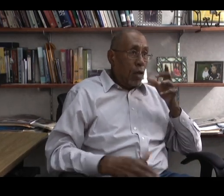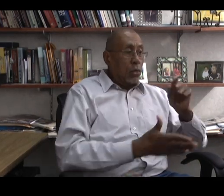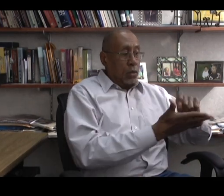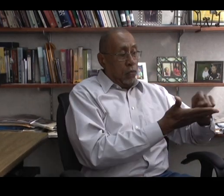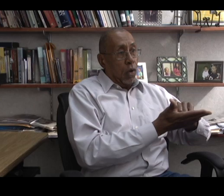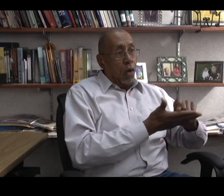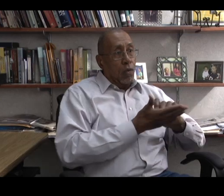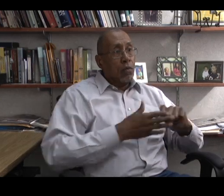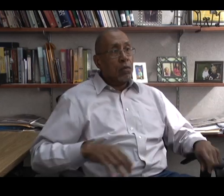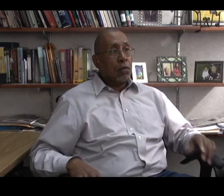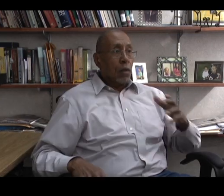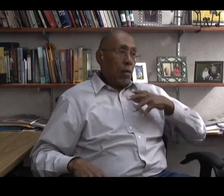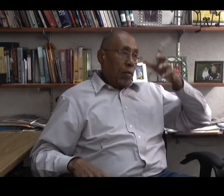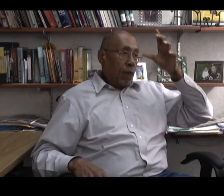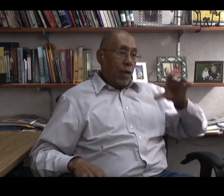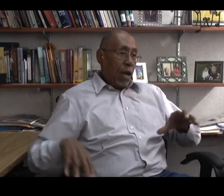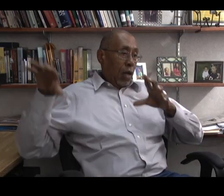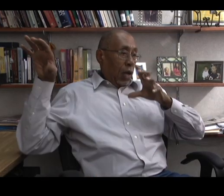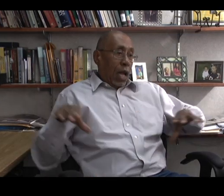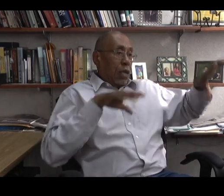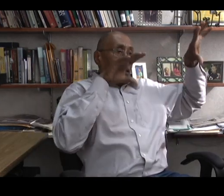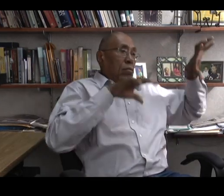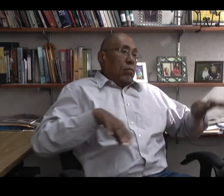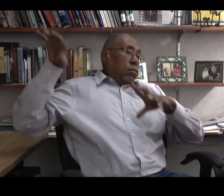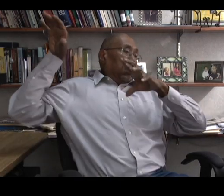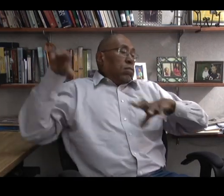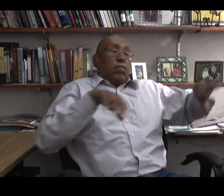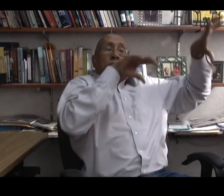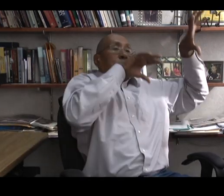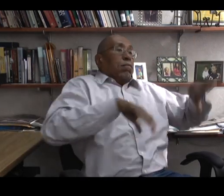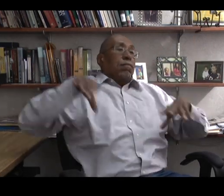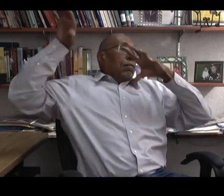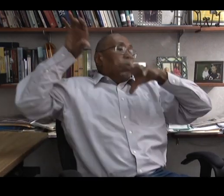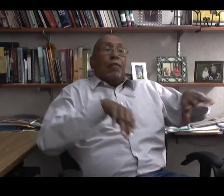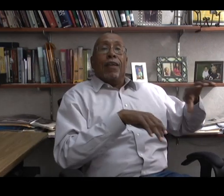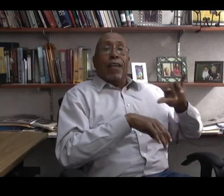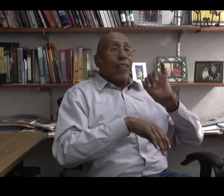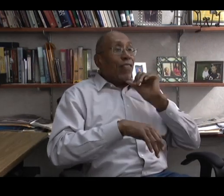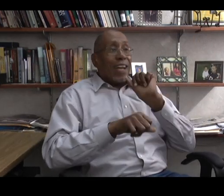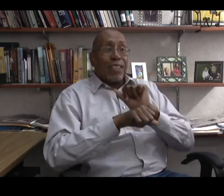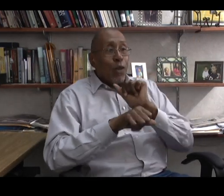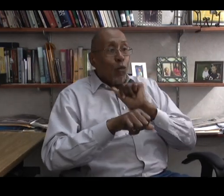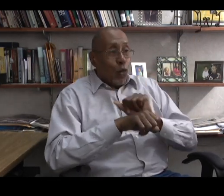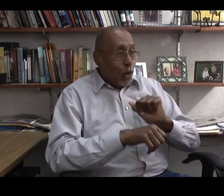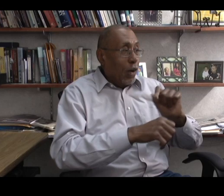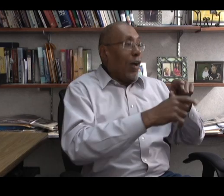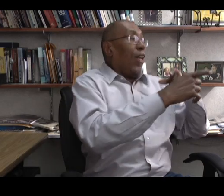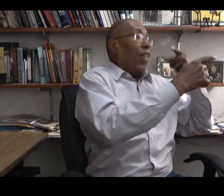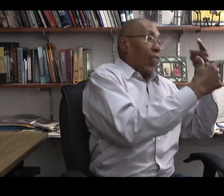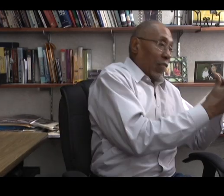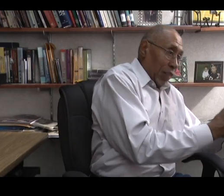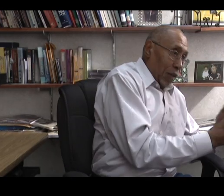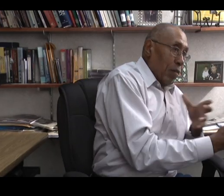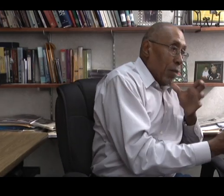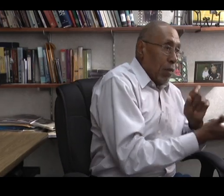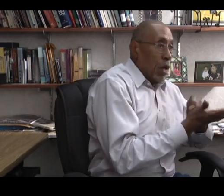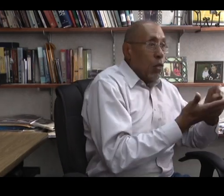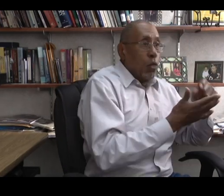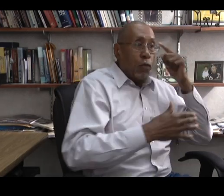didn't understand my mother, she would write it down for me. And my father, he would act it out. And if that didn't work, then my mother